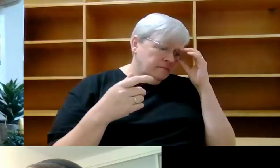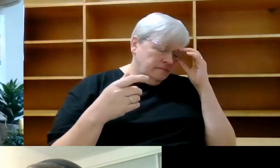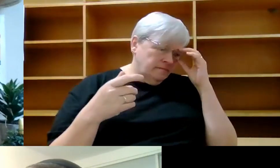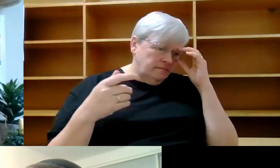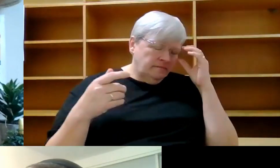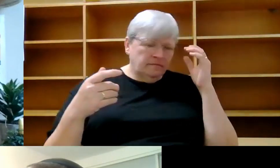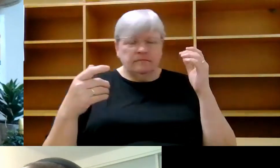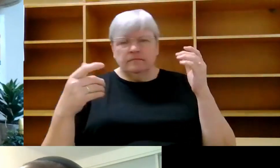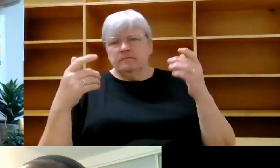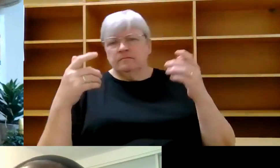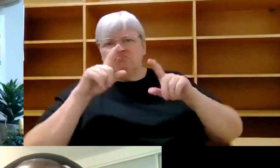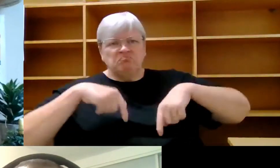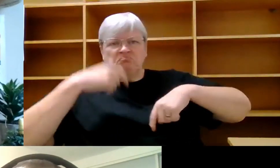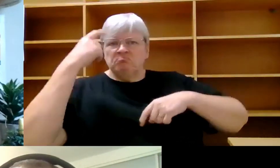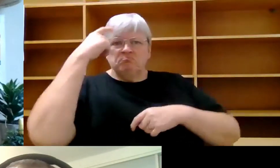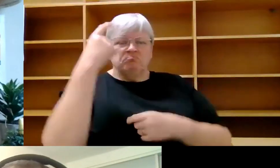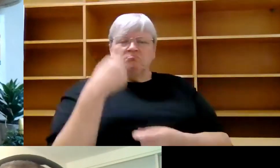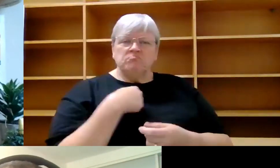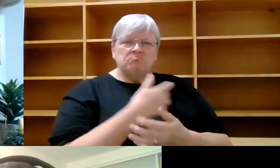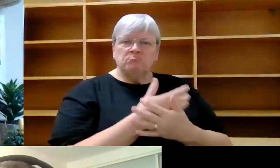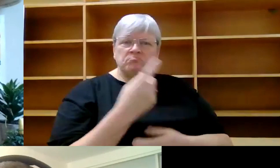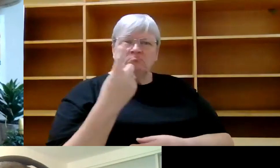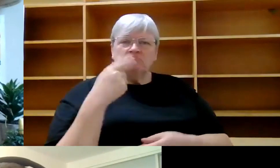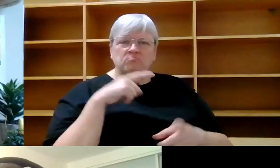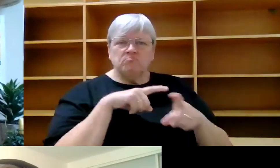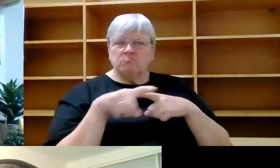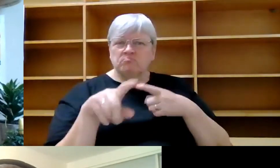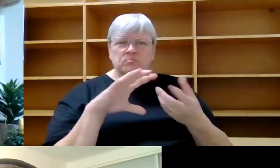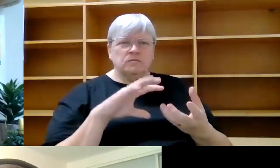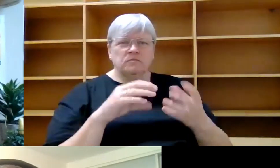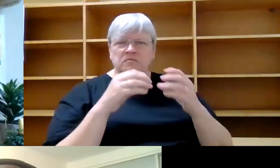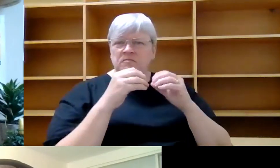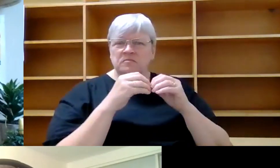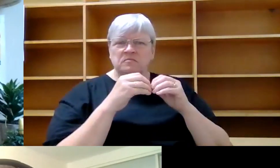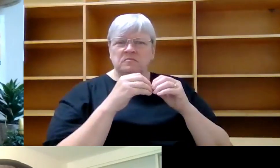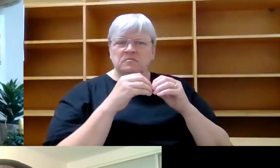kind of anybody who's tried to recreate or